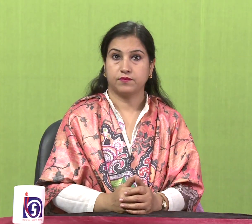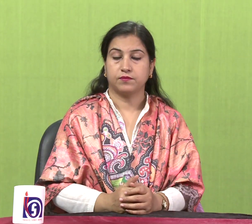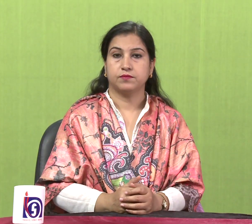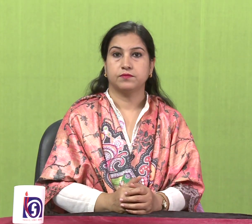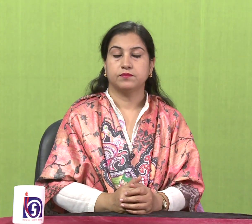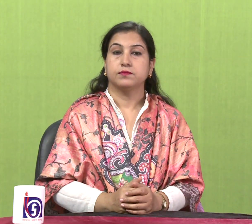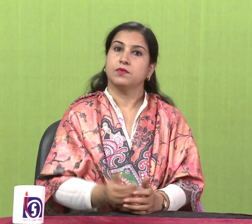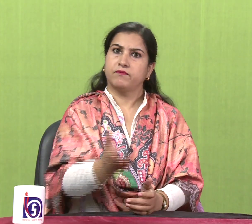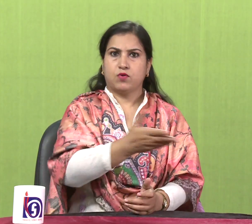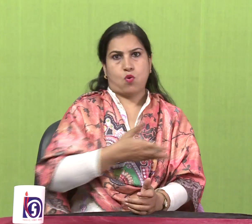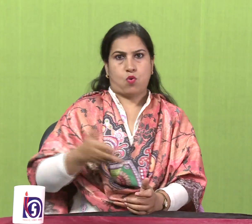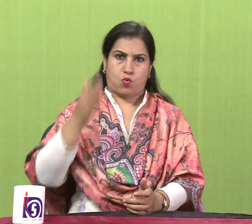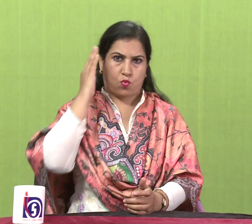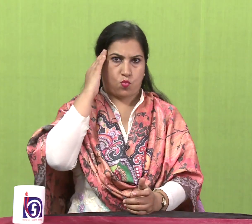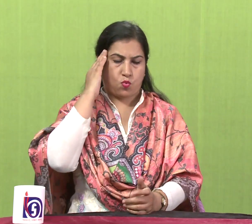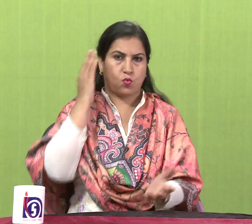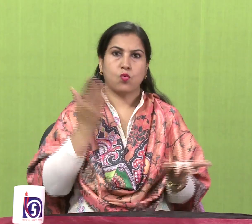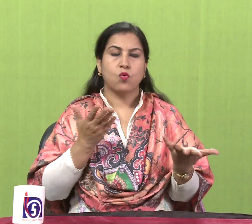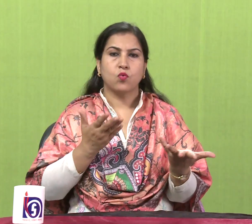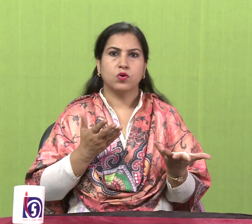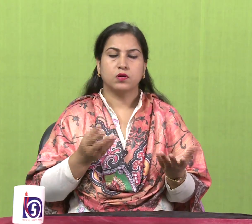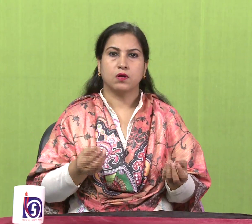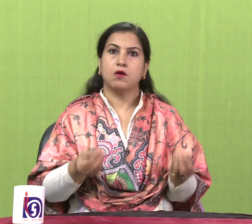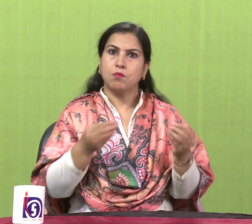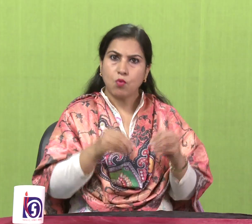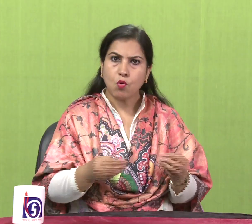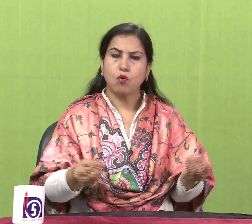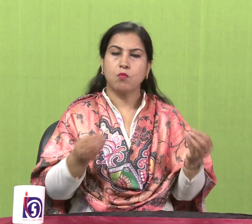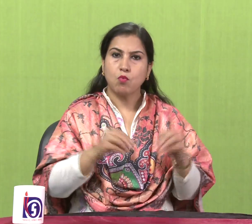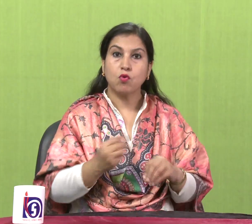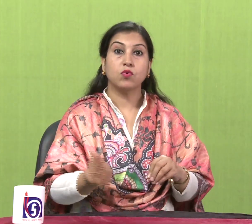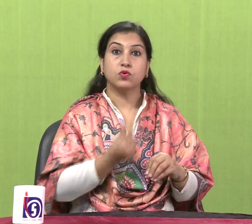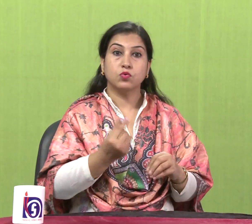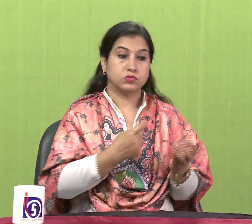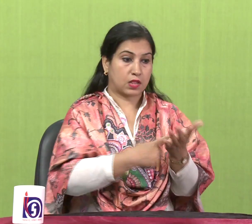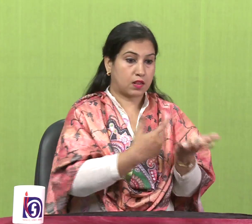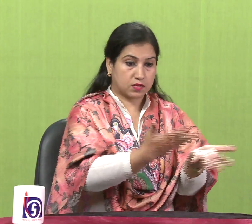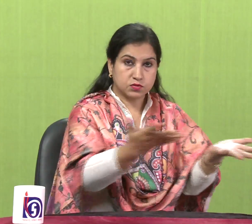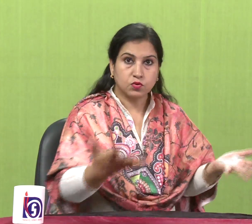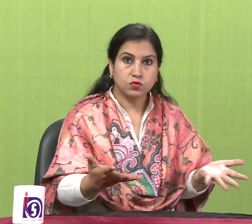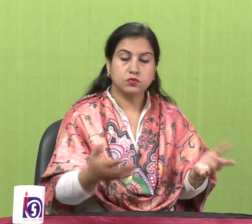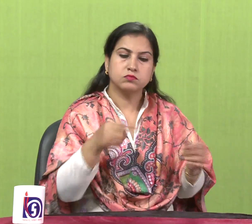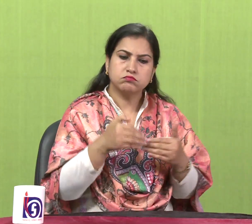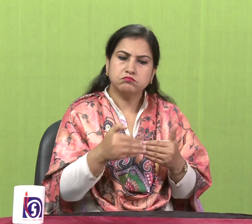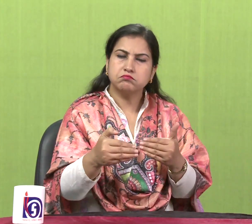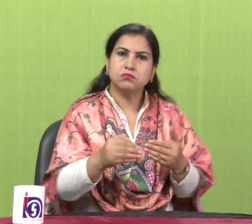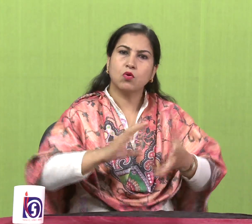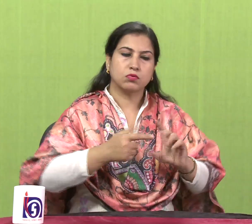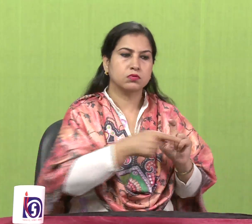We know that more use of resource will leads to degradation of environment.